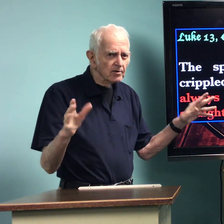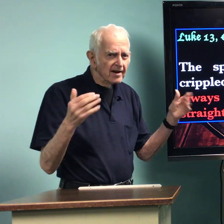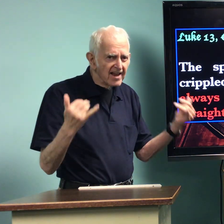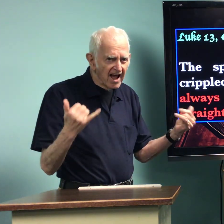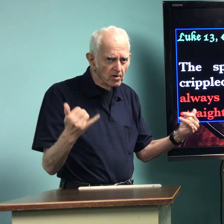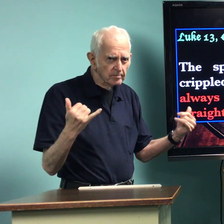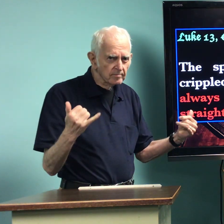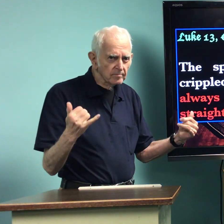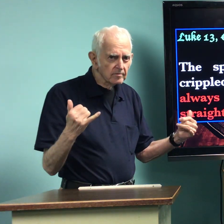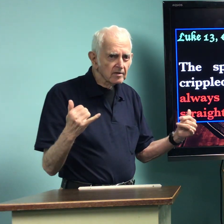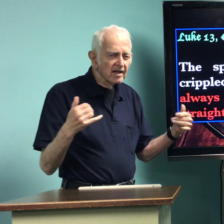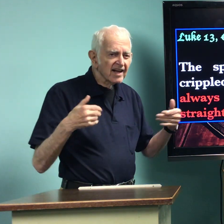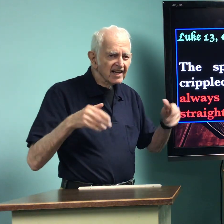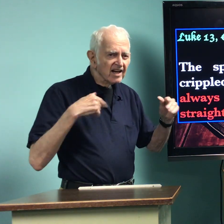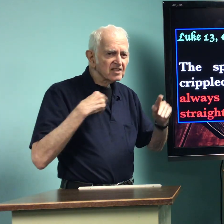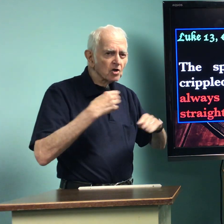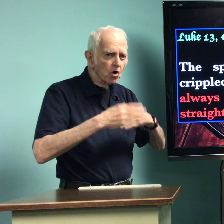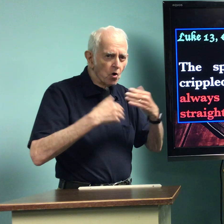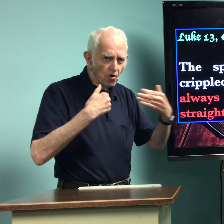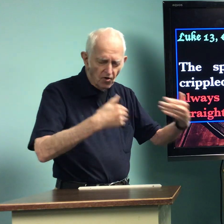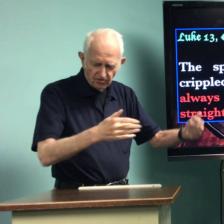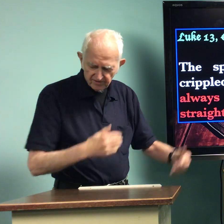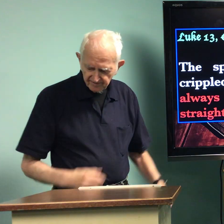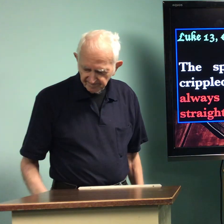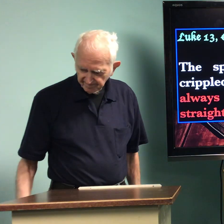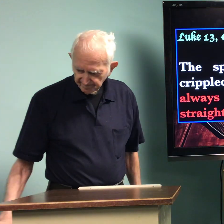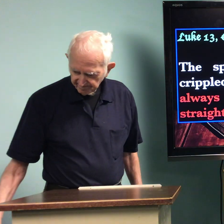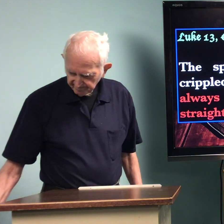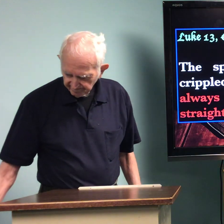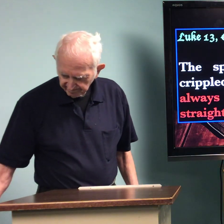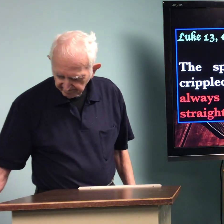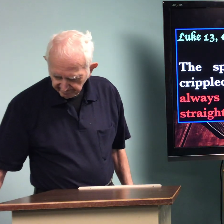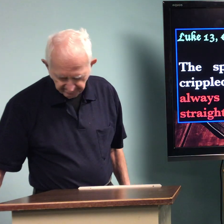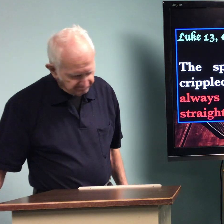So now we have a clear understanding. Let's go on.